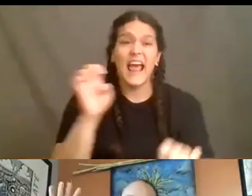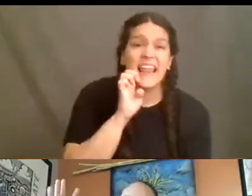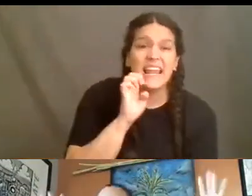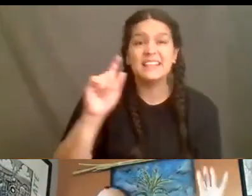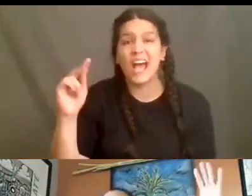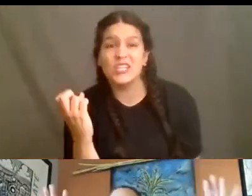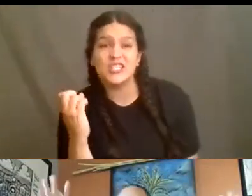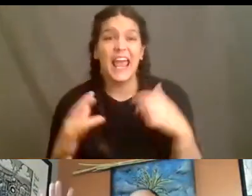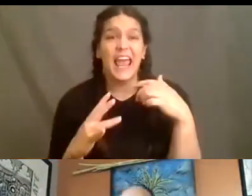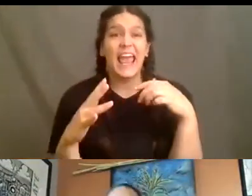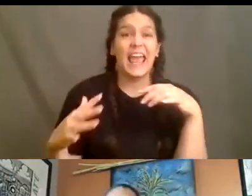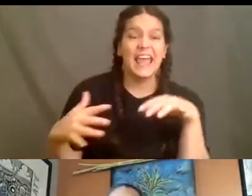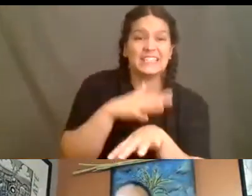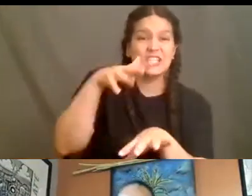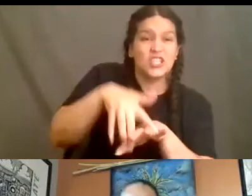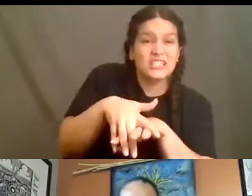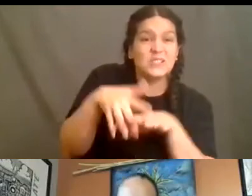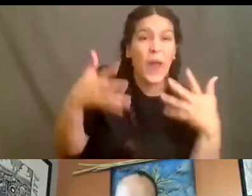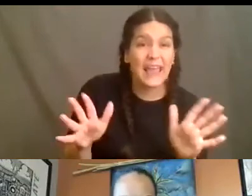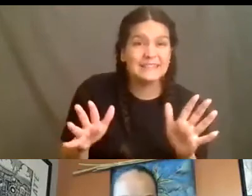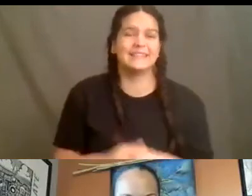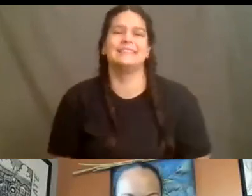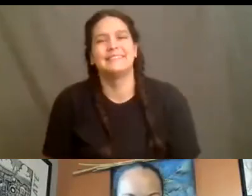Indigenous Ways.